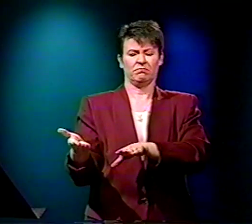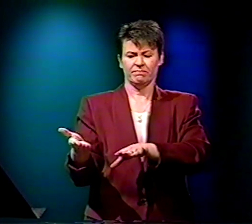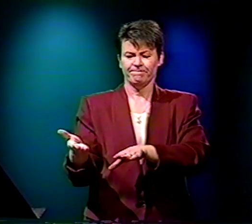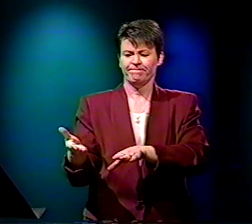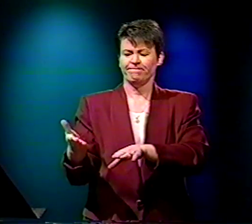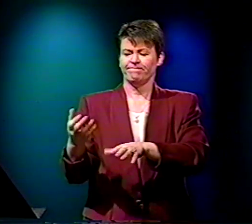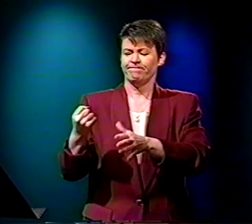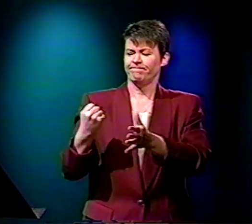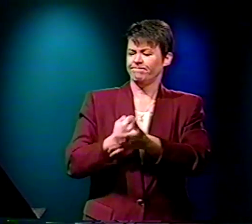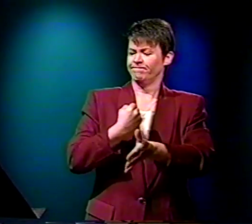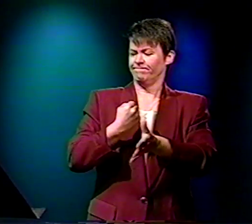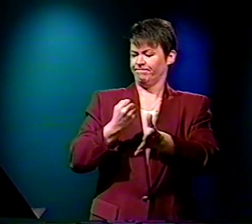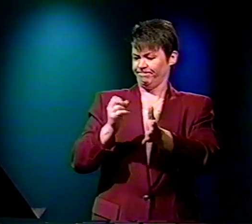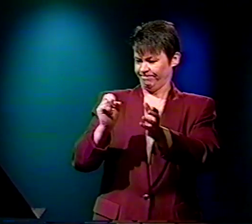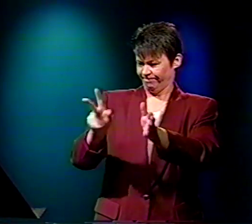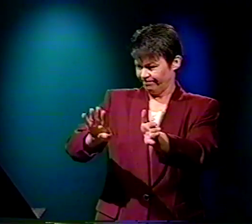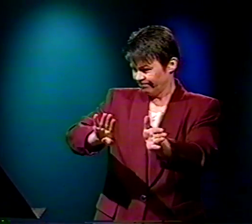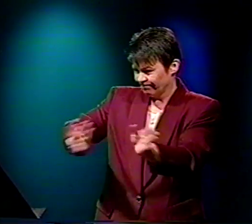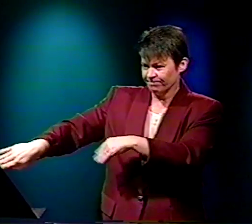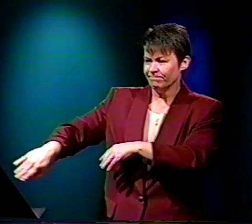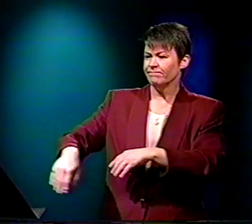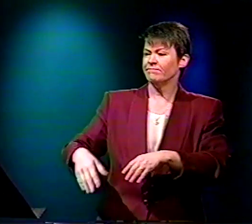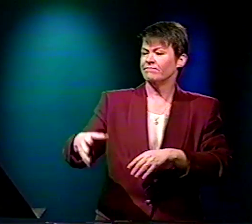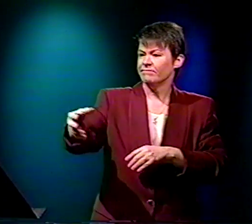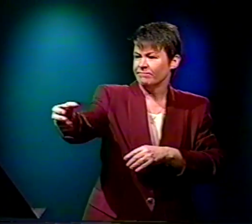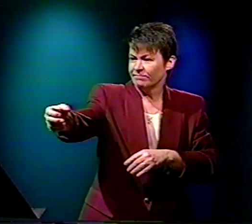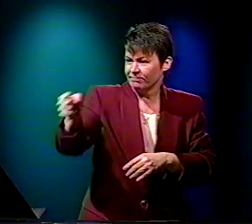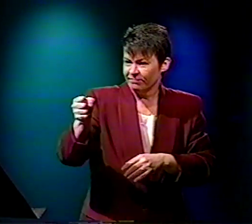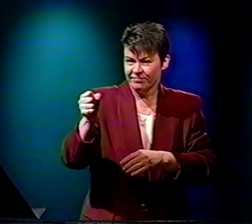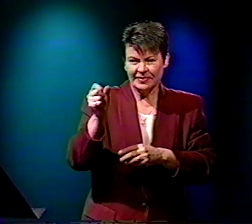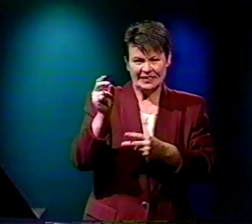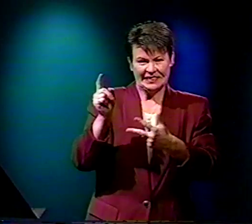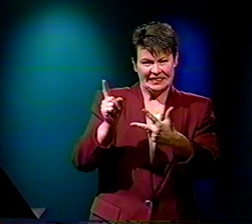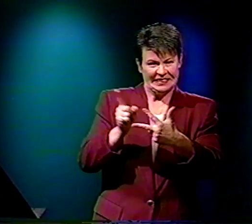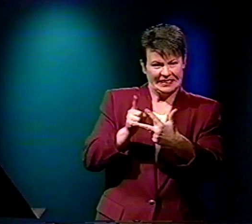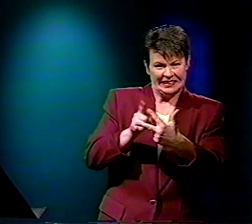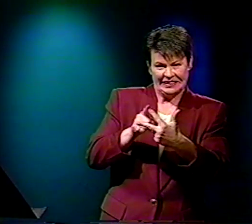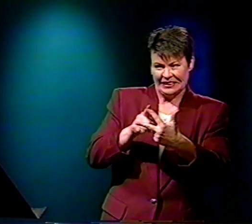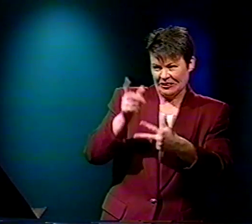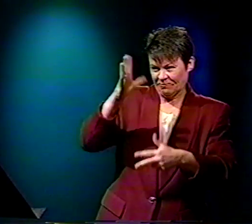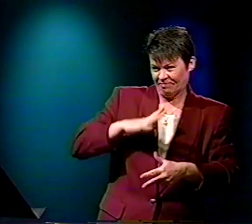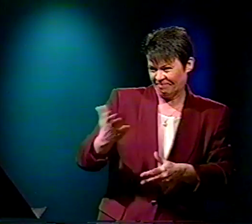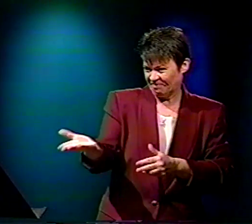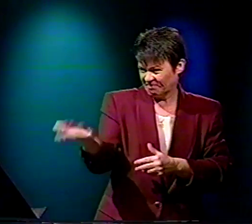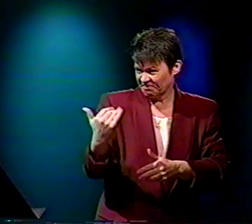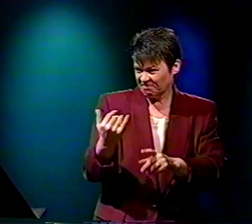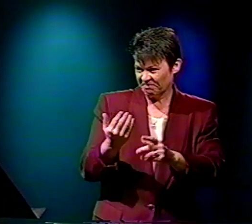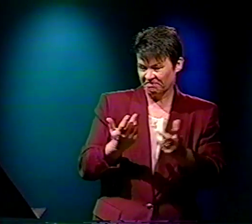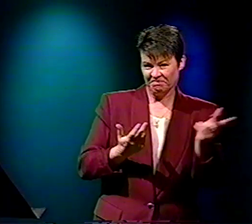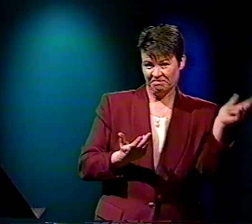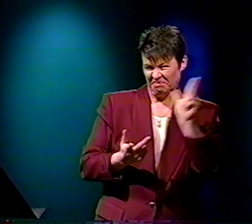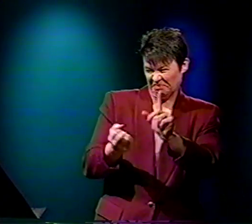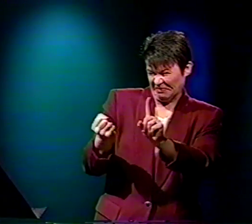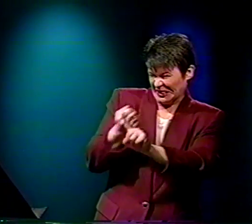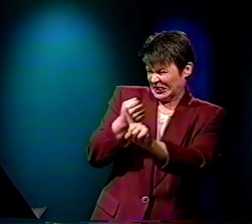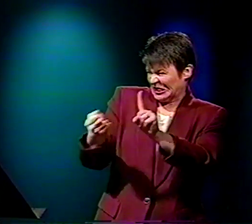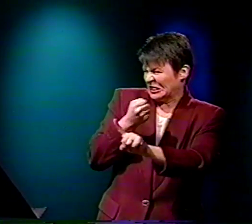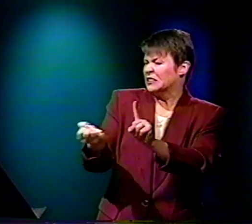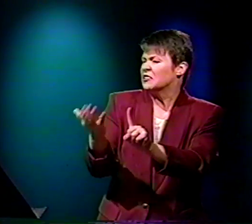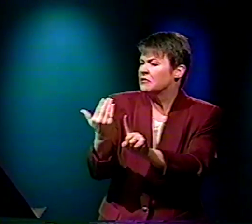beaten, he never was able to reveal anything, and he died. So they brought in the second man. He said, and the